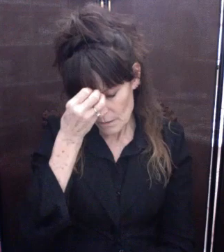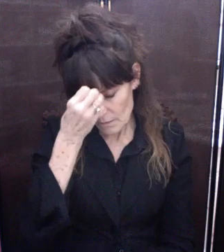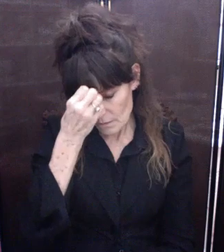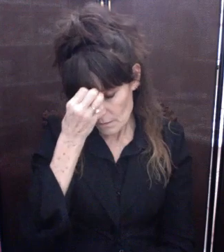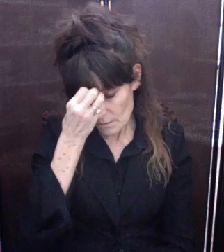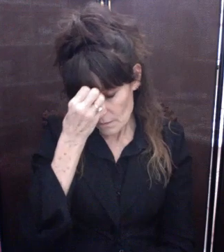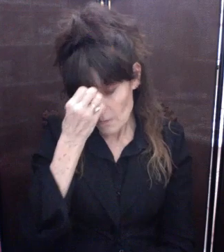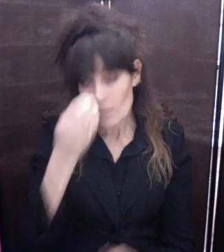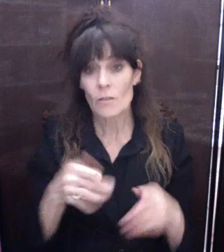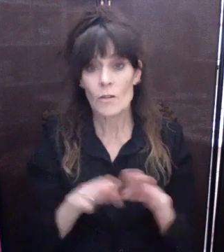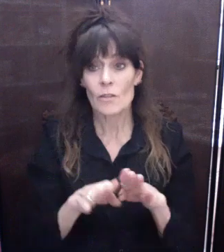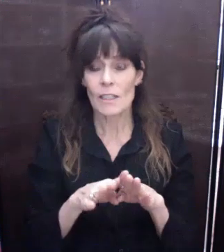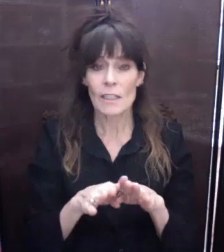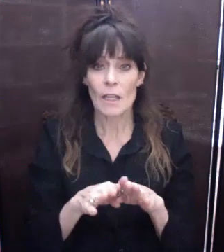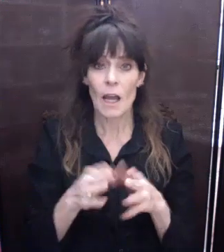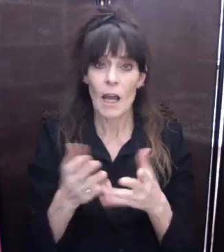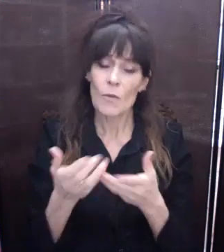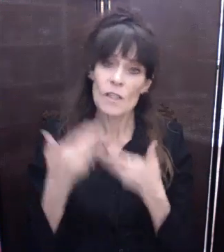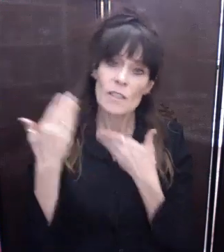Closing, I guess I want to suggest to you some things that Tom,